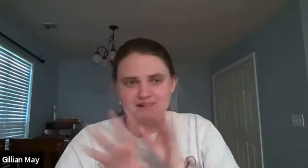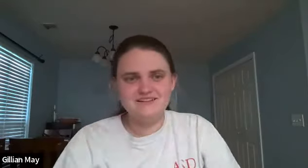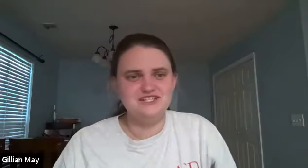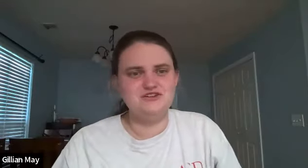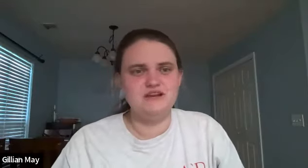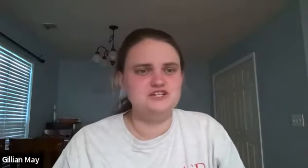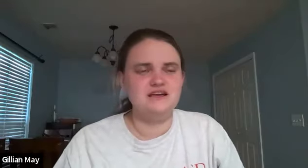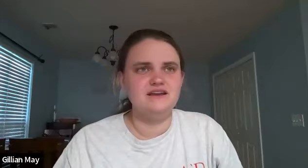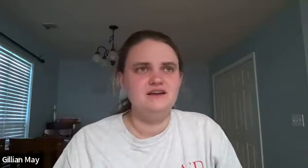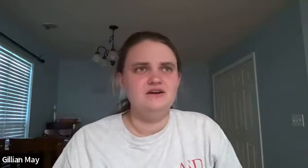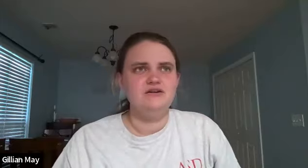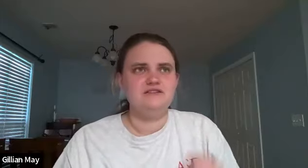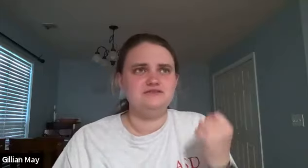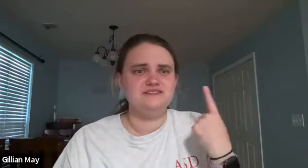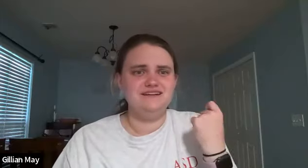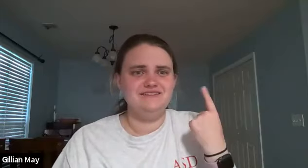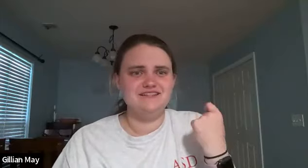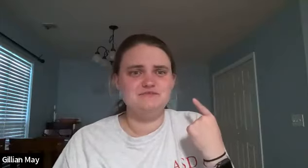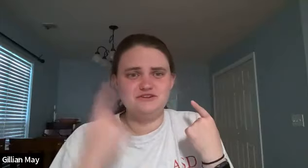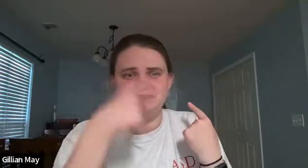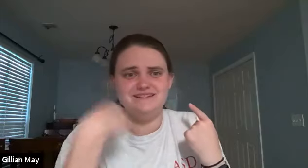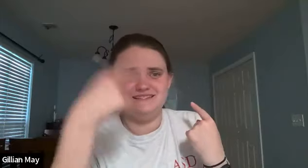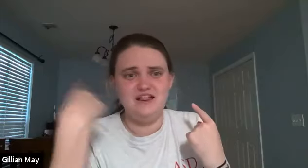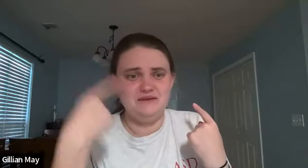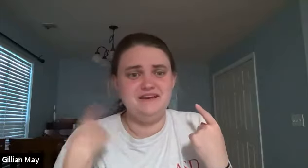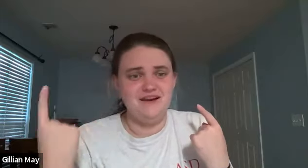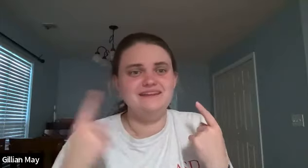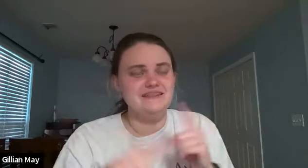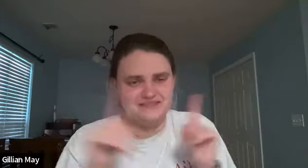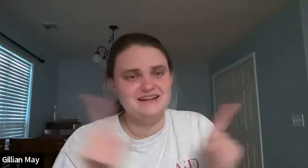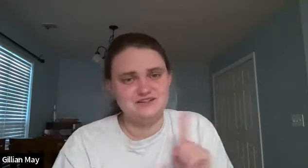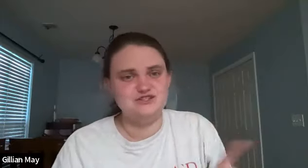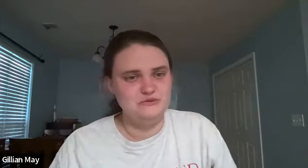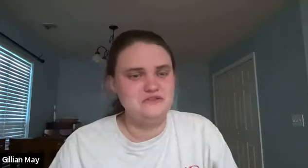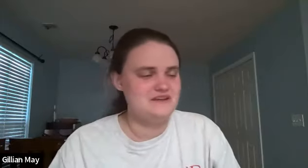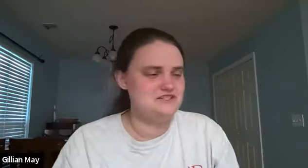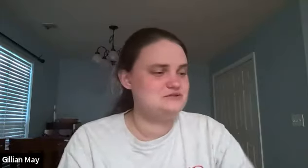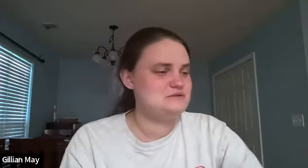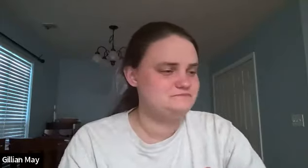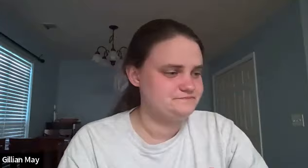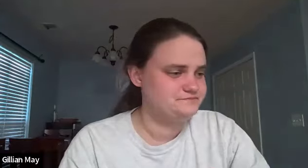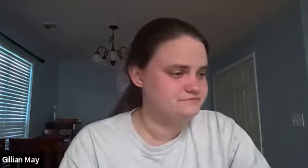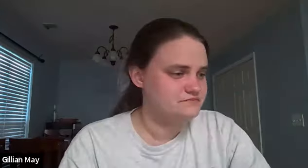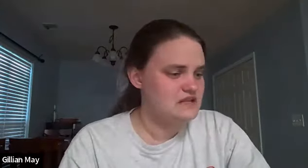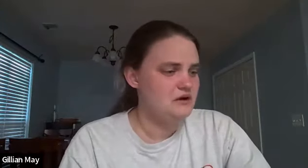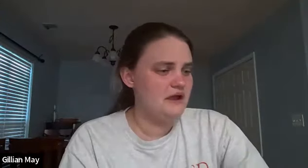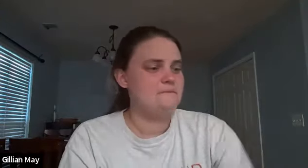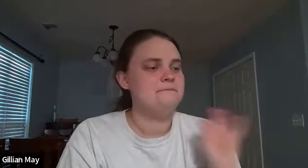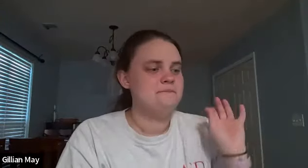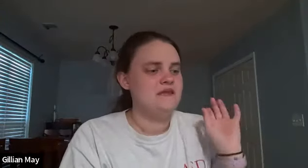to let you know in case you're like, okay, they're signing this, but their face is telling me not. That is also a thing that is used. Okay.